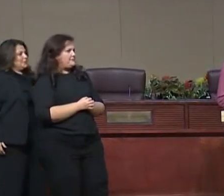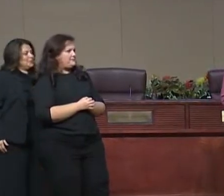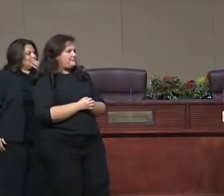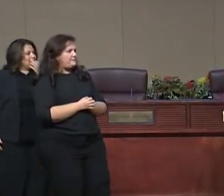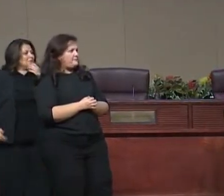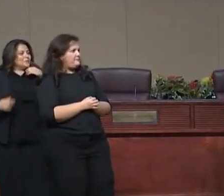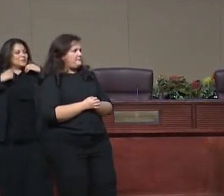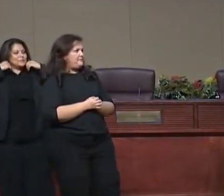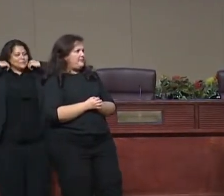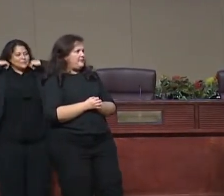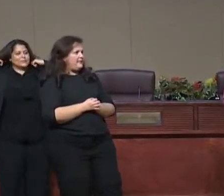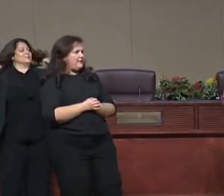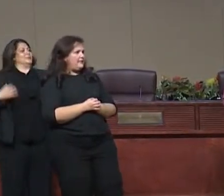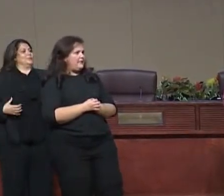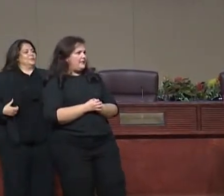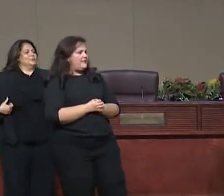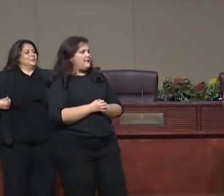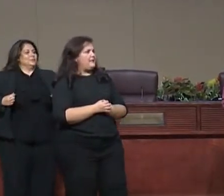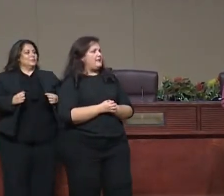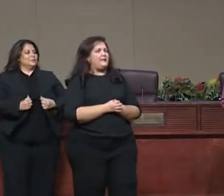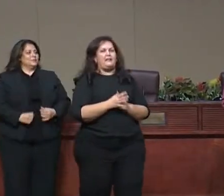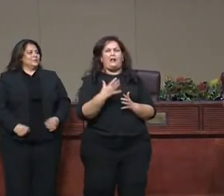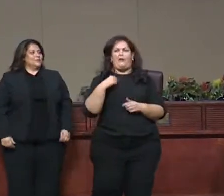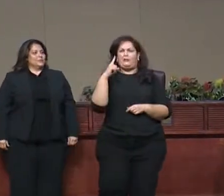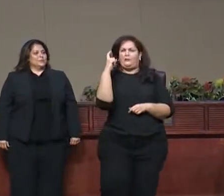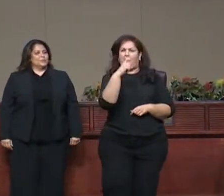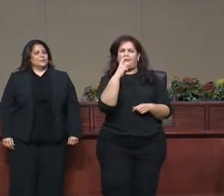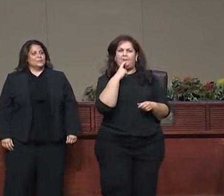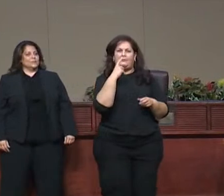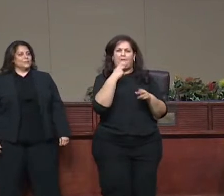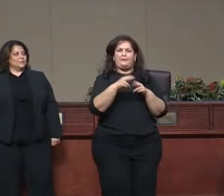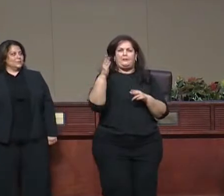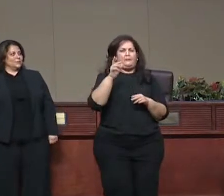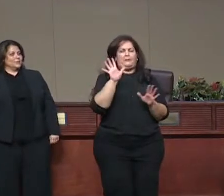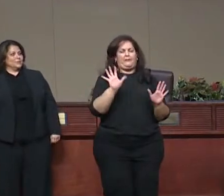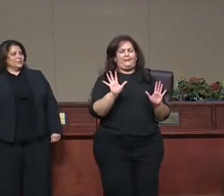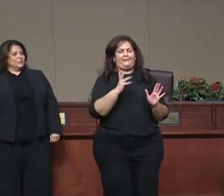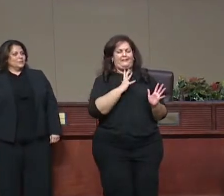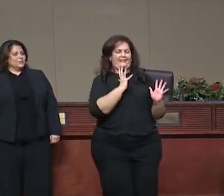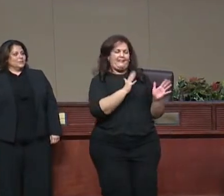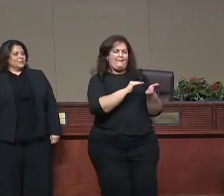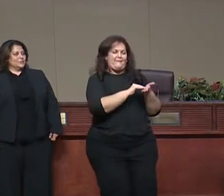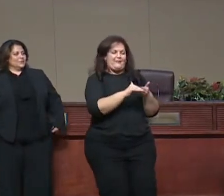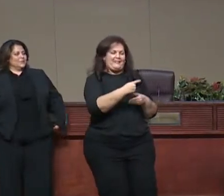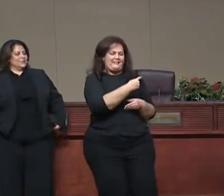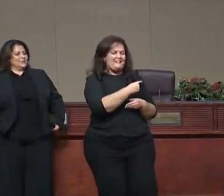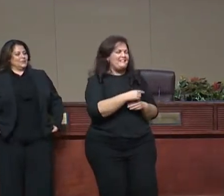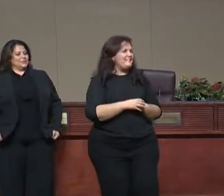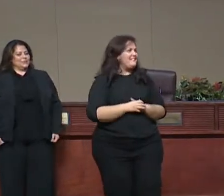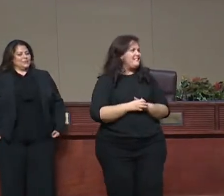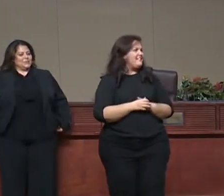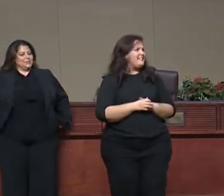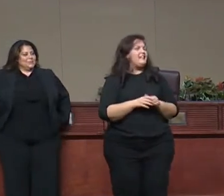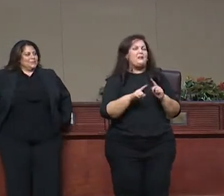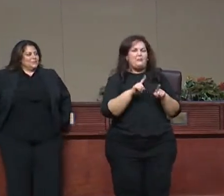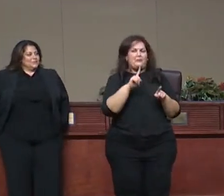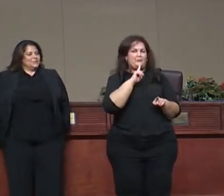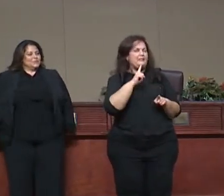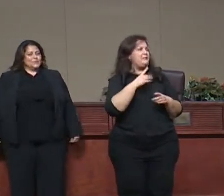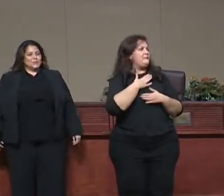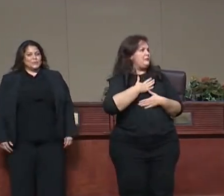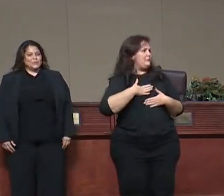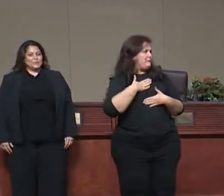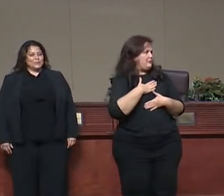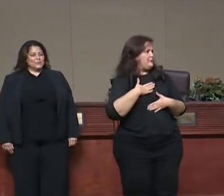you've done. I will put him on the spot and ask him to give a short speech, but I'm not going to do that to him at this time. But we do